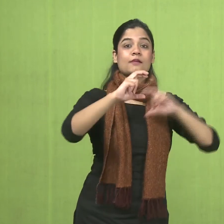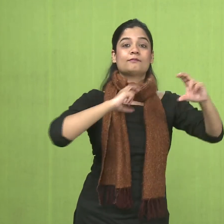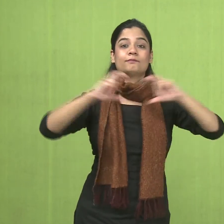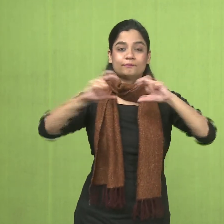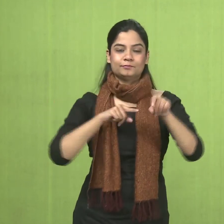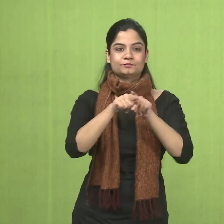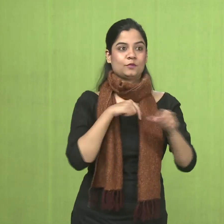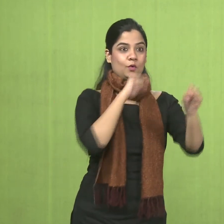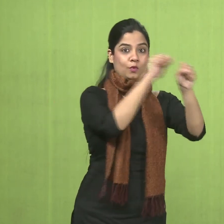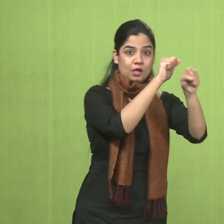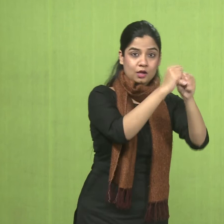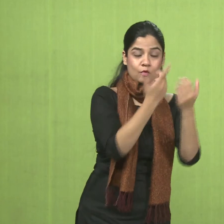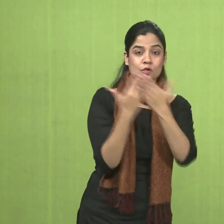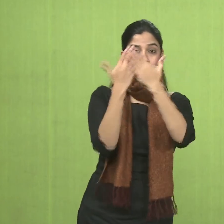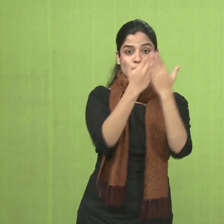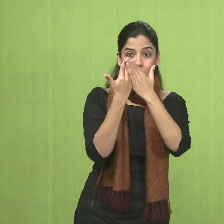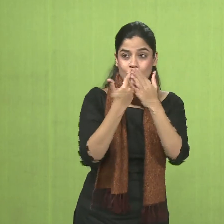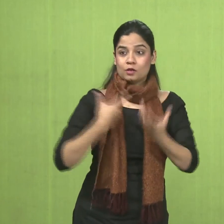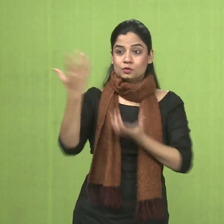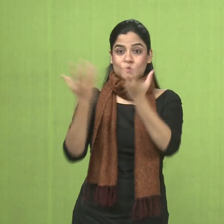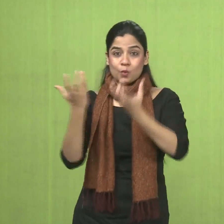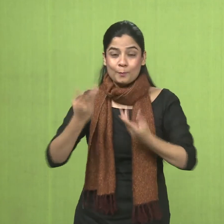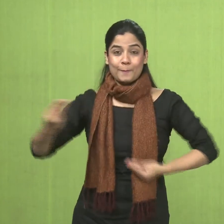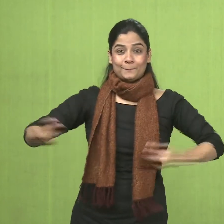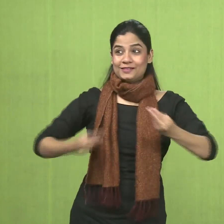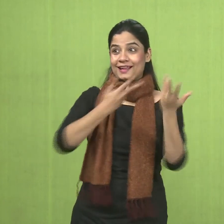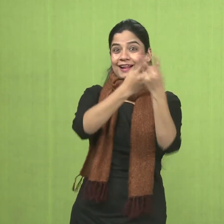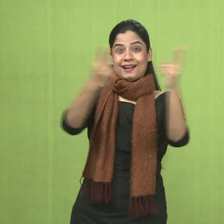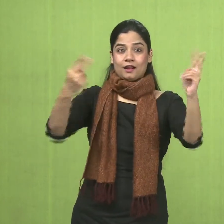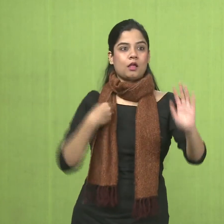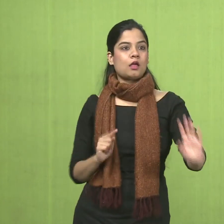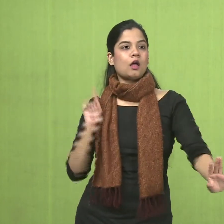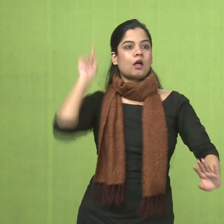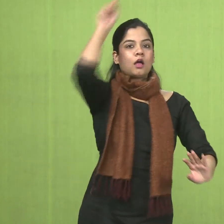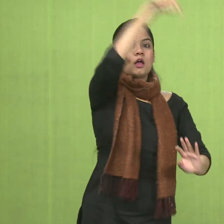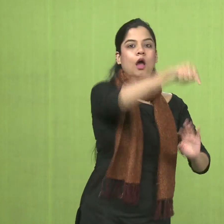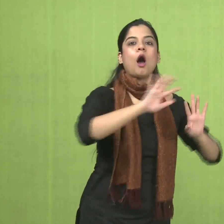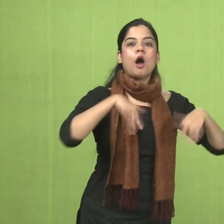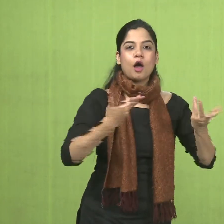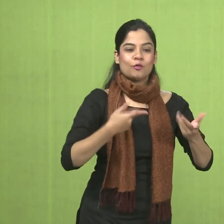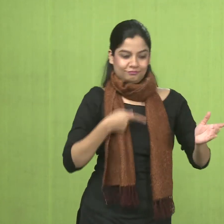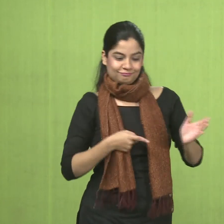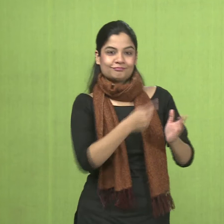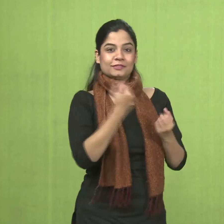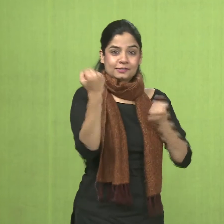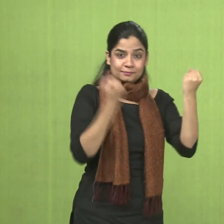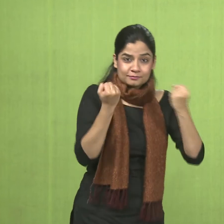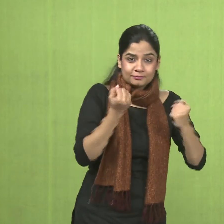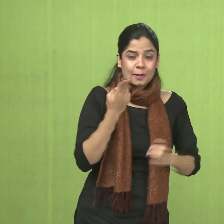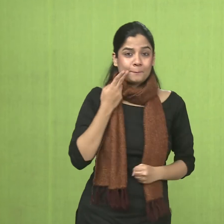Third is traveling as well. We have to go to school, etc. So we need different modes of transportation. So transportation is also very important,